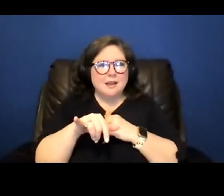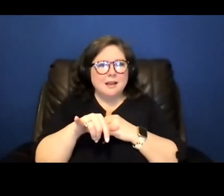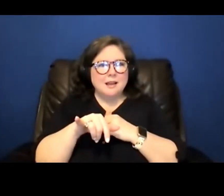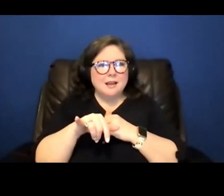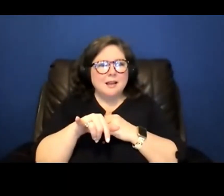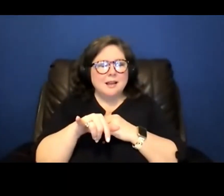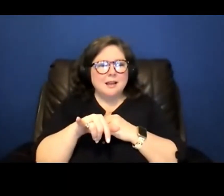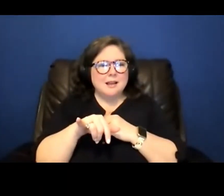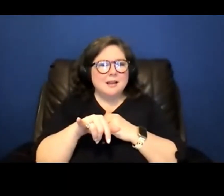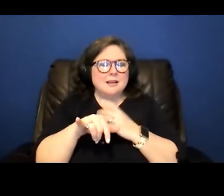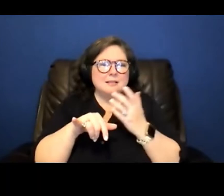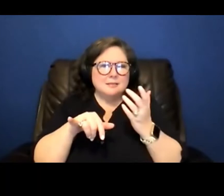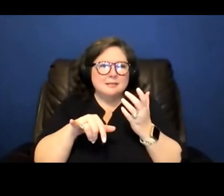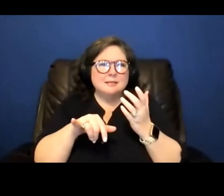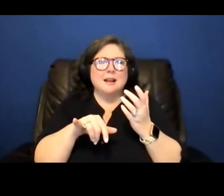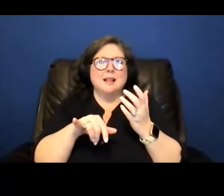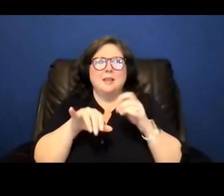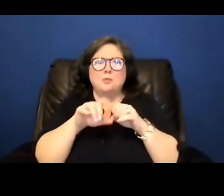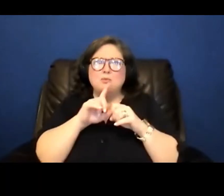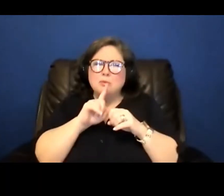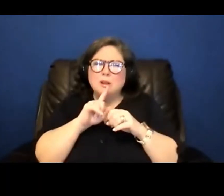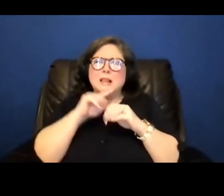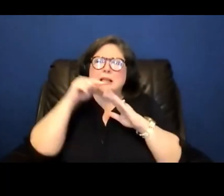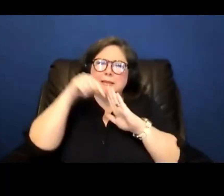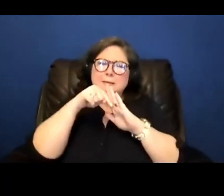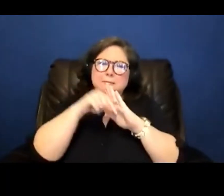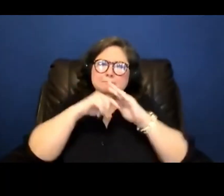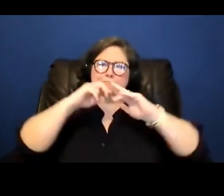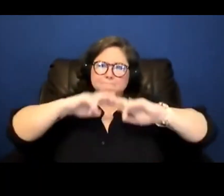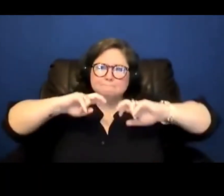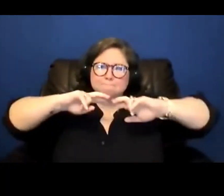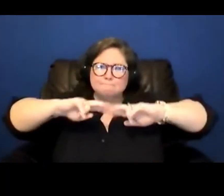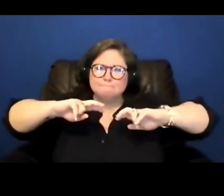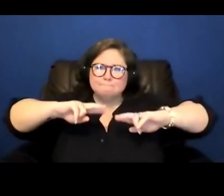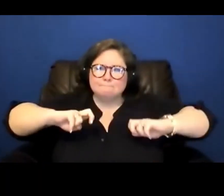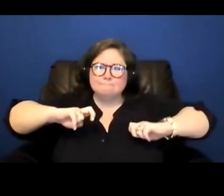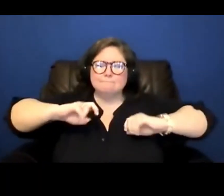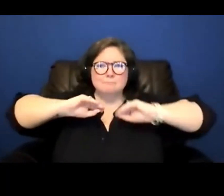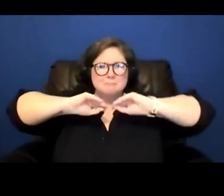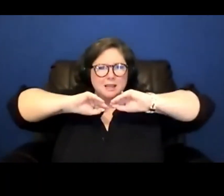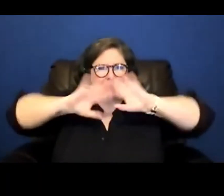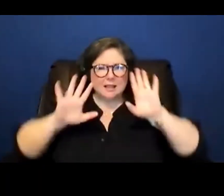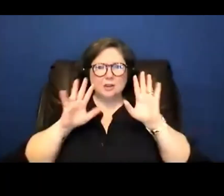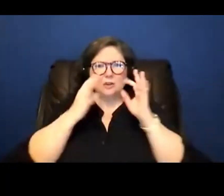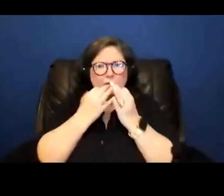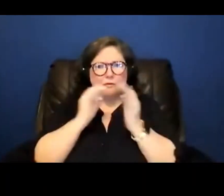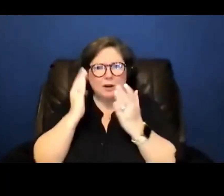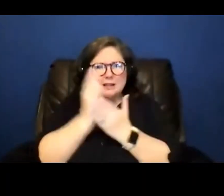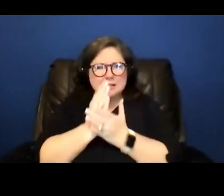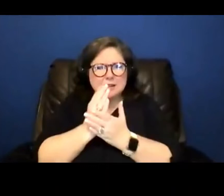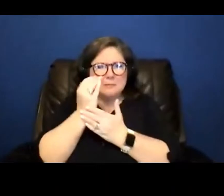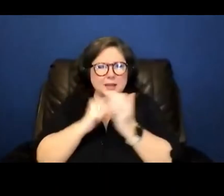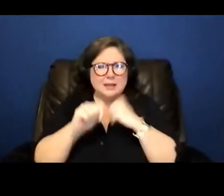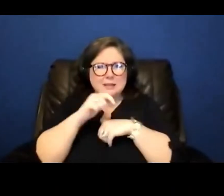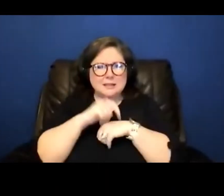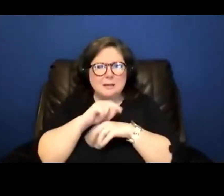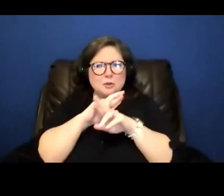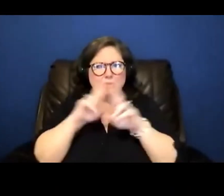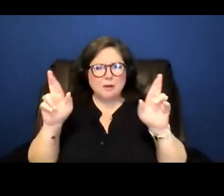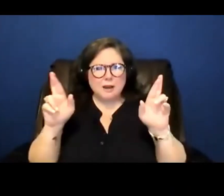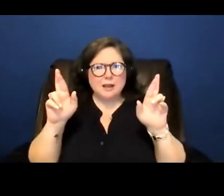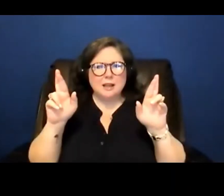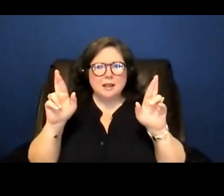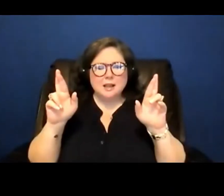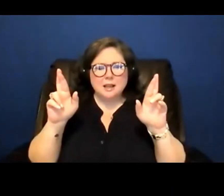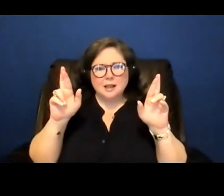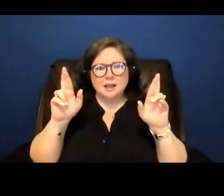could understand it. And they made it very clear that you're free to stop this anytime you get ready. That was the other thing that said, you